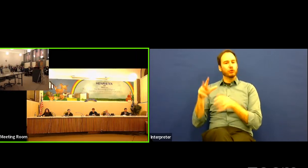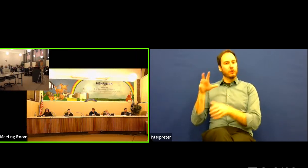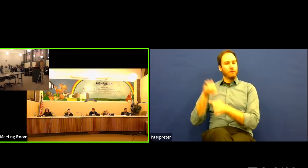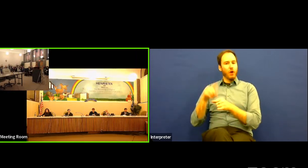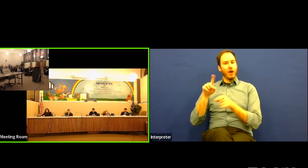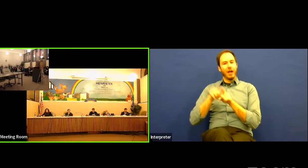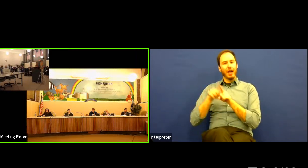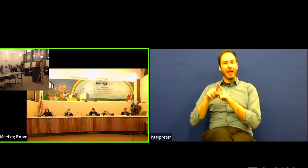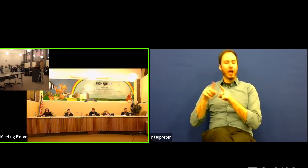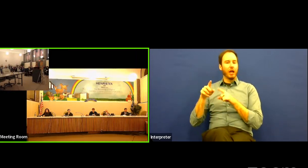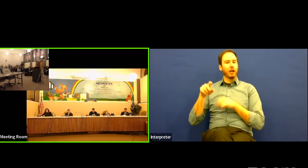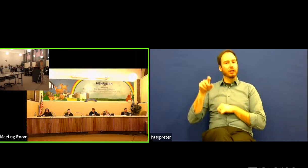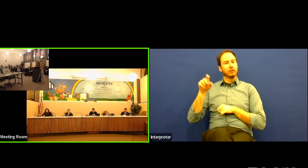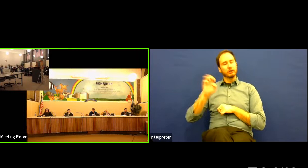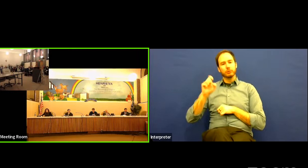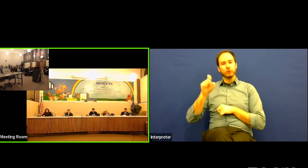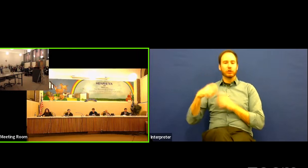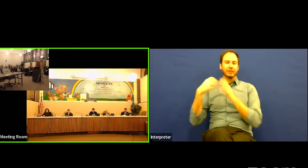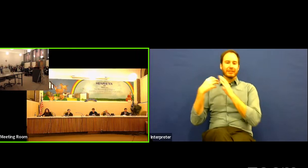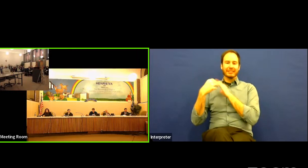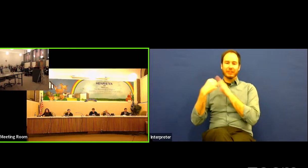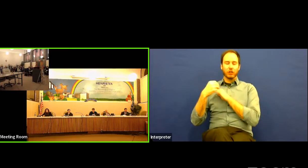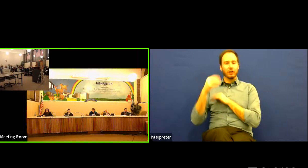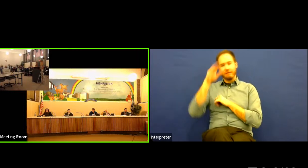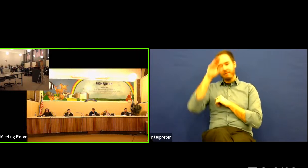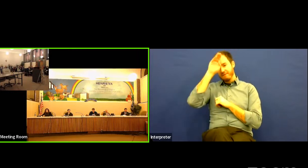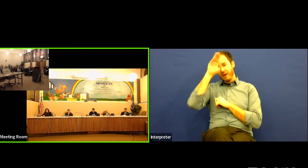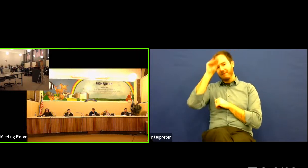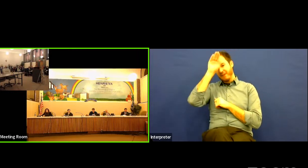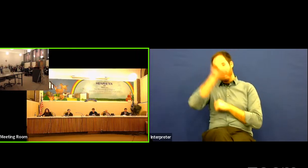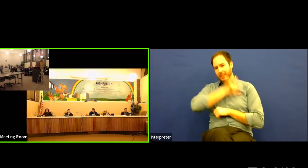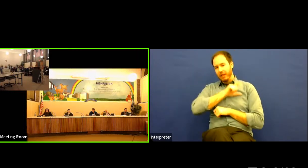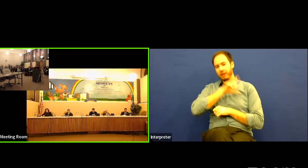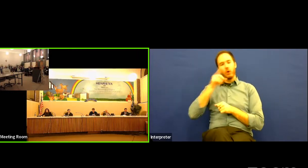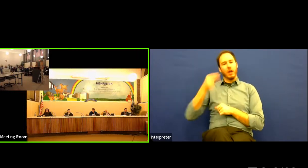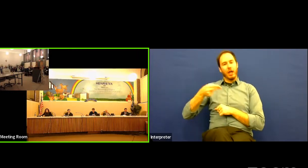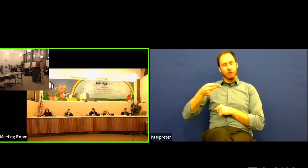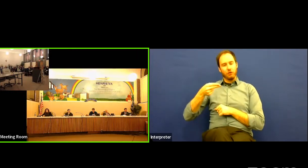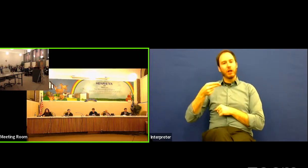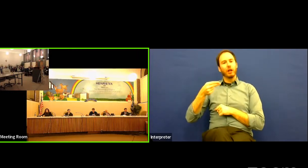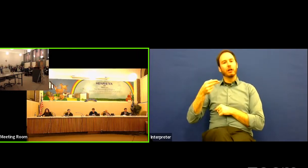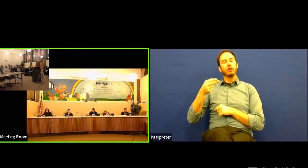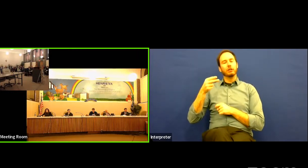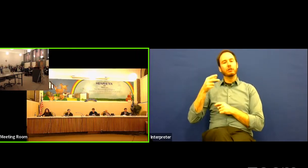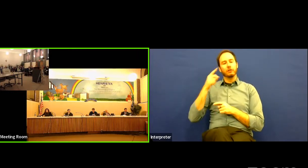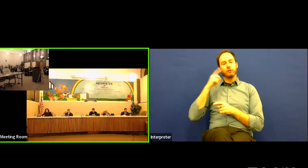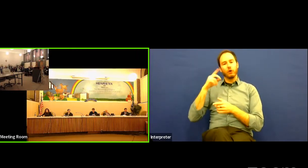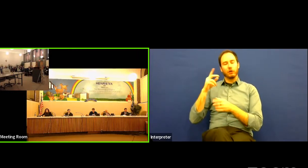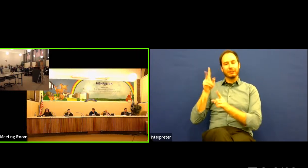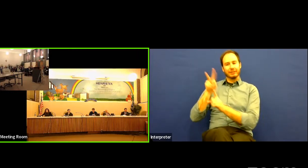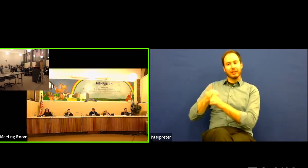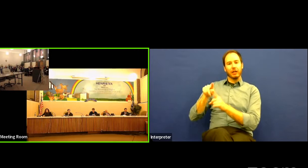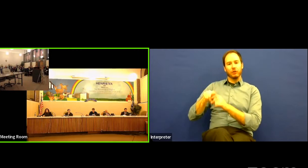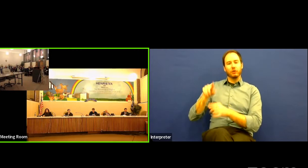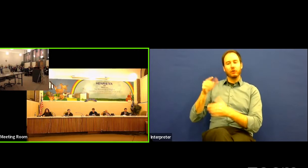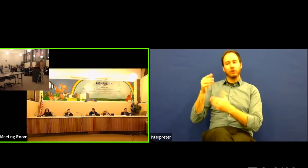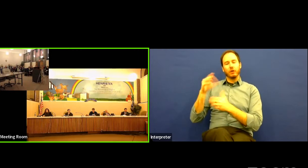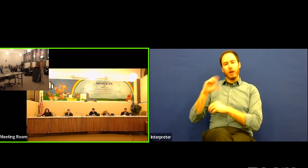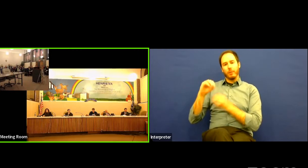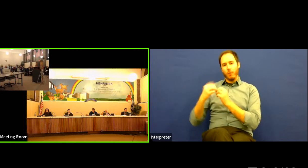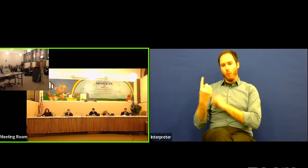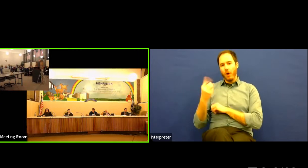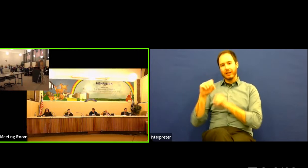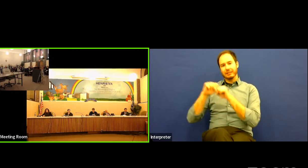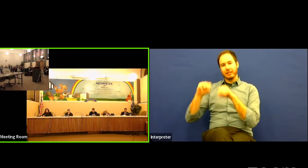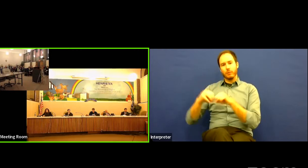exterior firefighter / fire police in the Henrietta Fire District, assigned to Henrietta Fire Company Number 1 at Station Number 1 in the